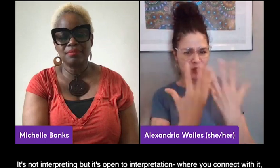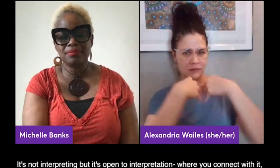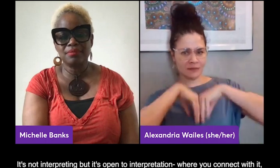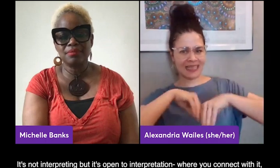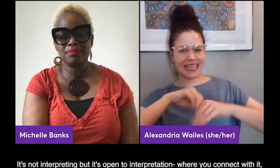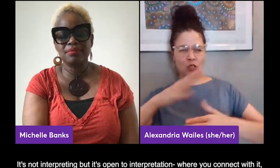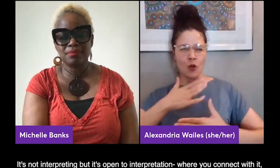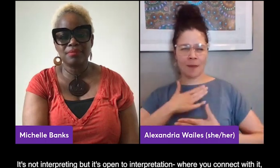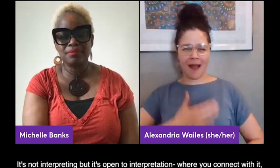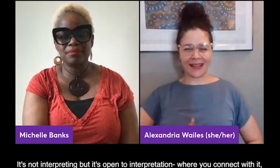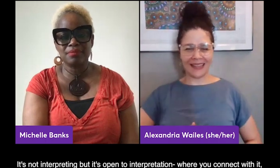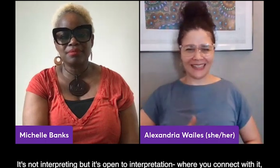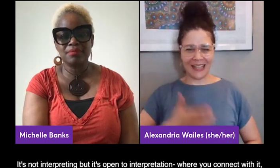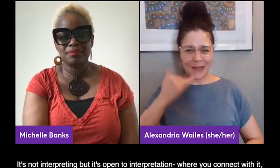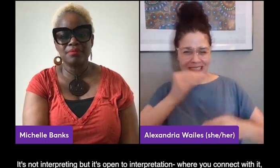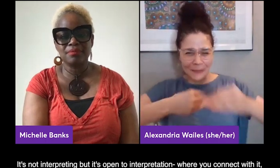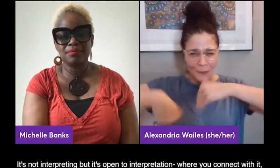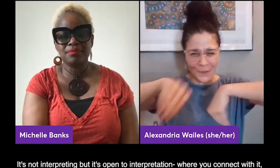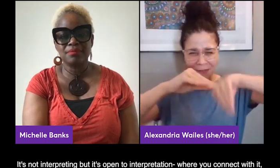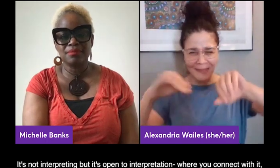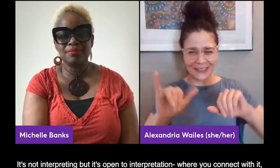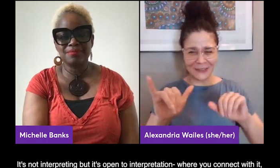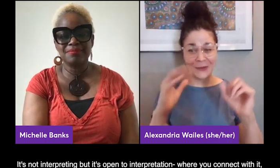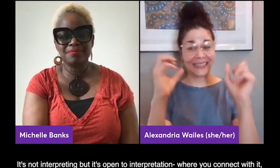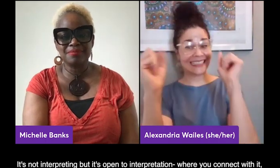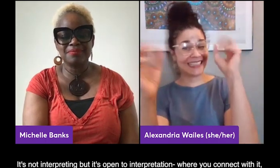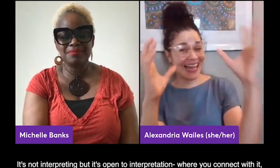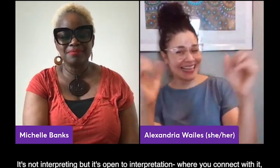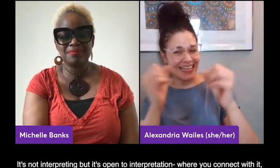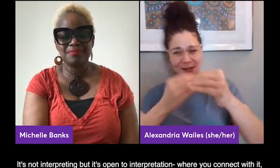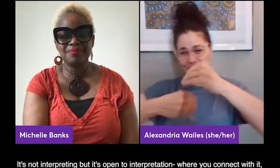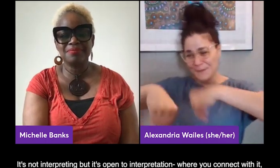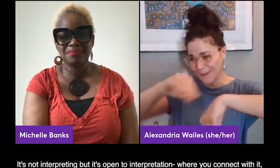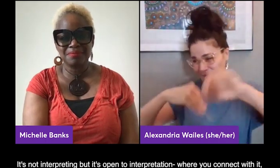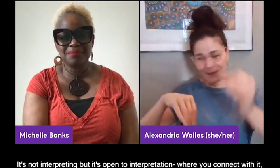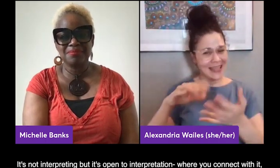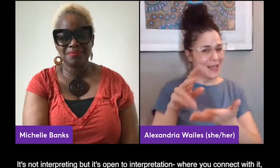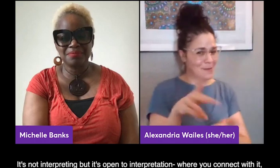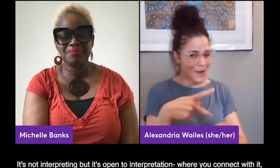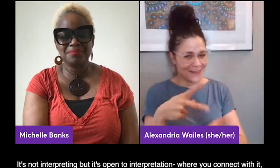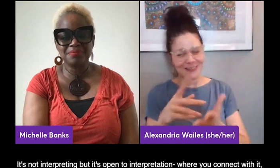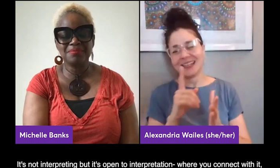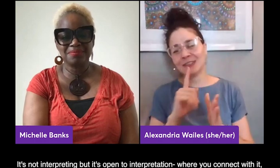body. It's movement, signing, moving, and poetry.